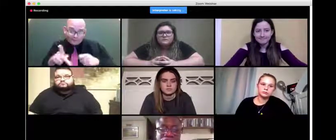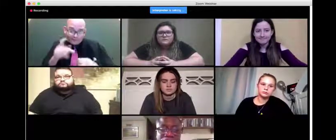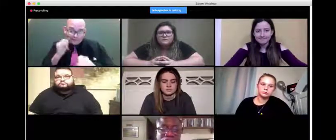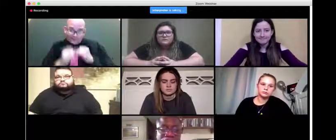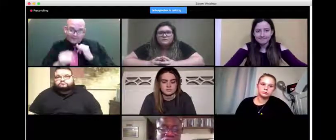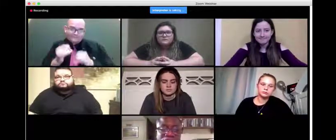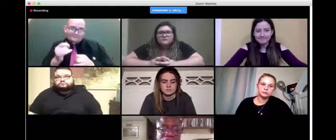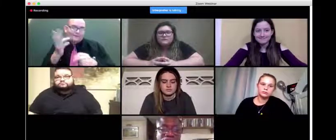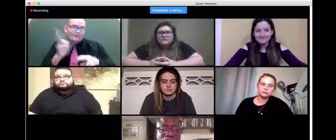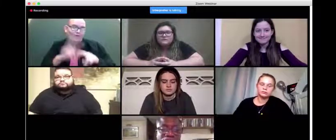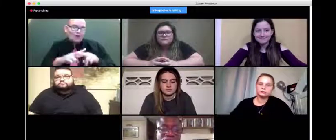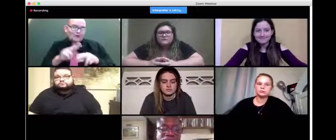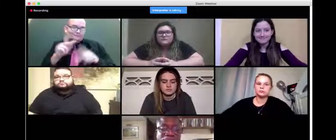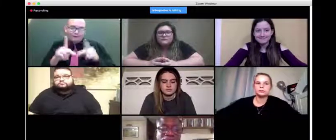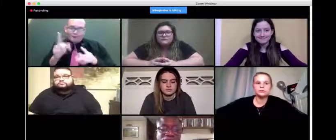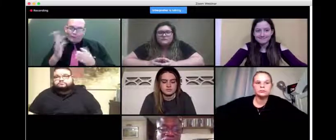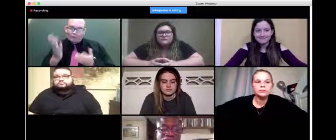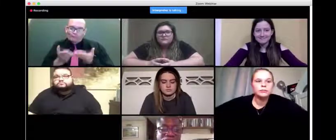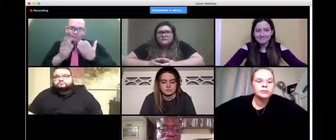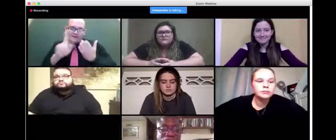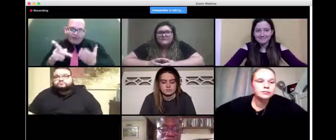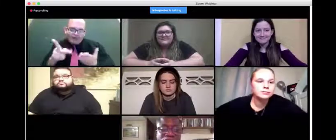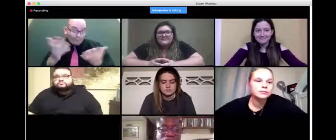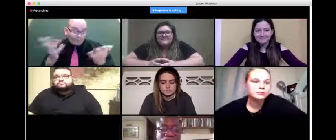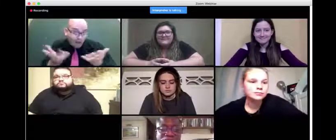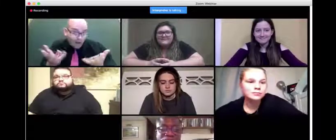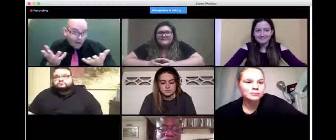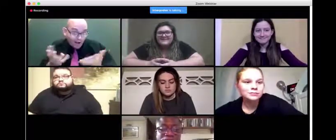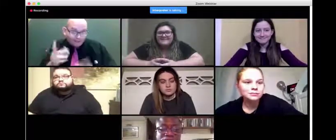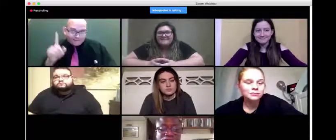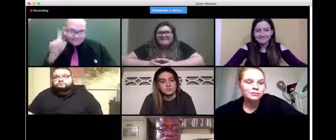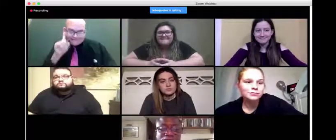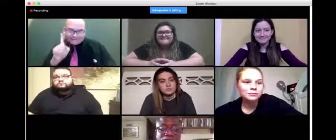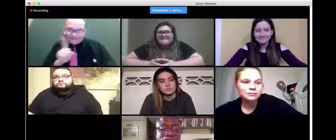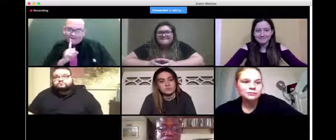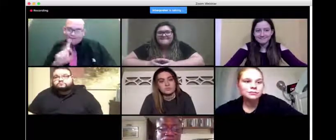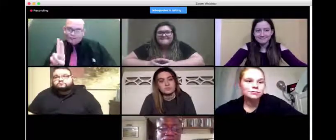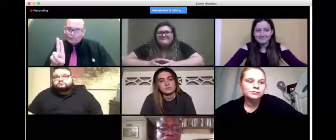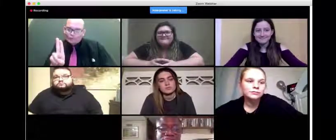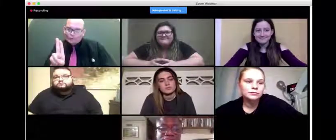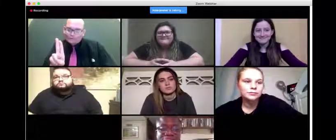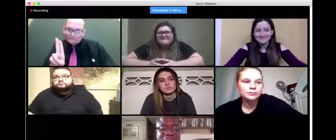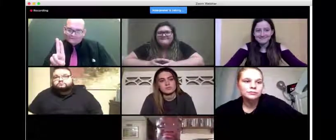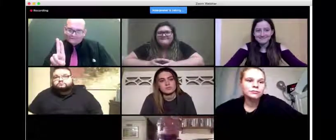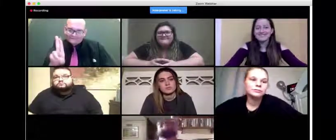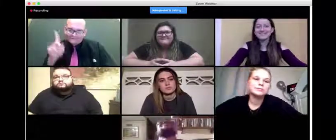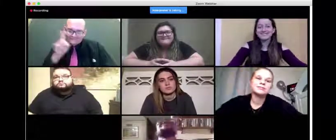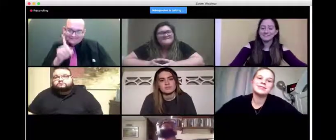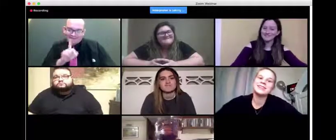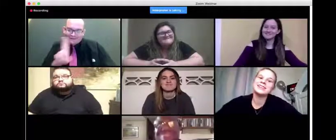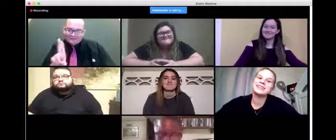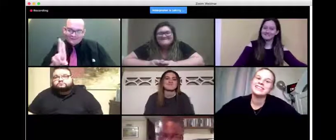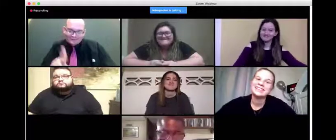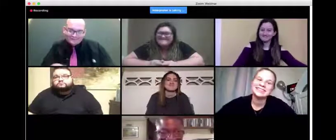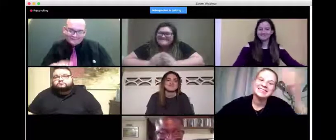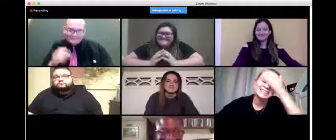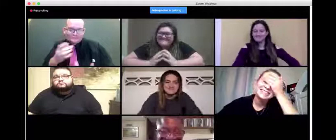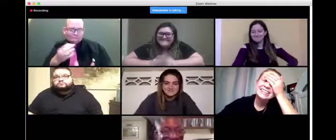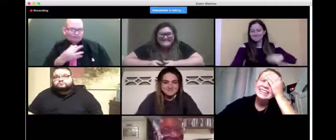asking Deaf U. They're asking about Deaf U. What is your opinion or thoughts about Deaf U? What do you think